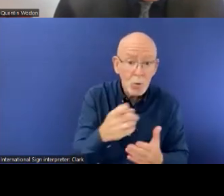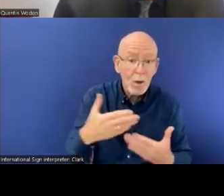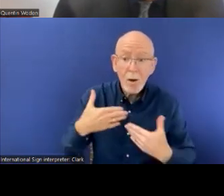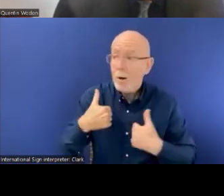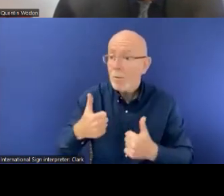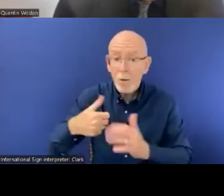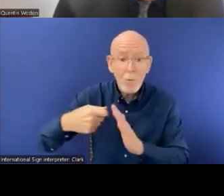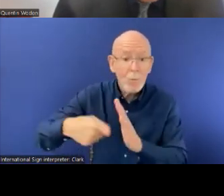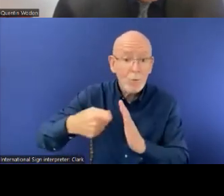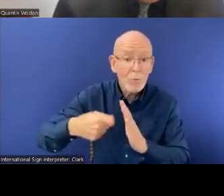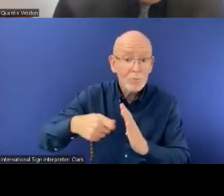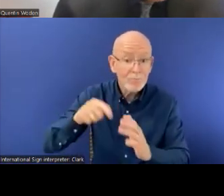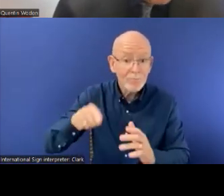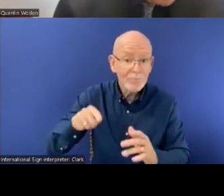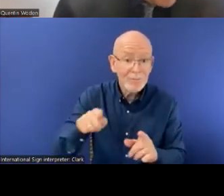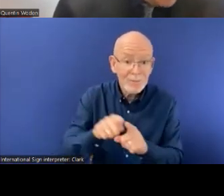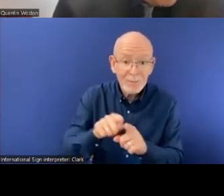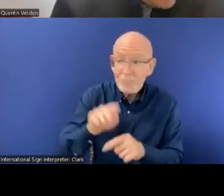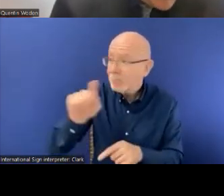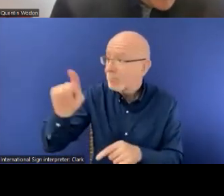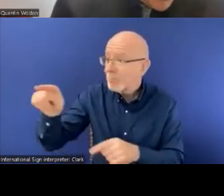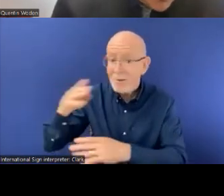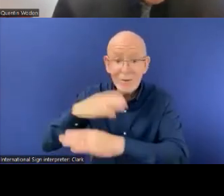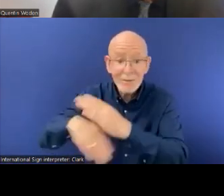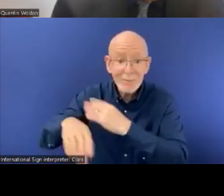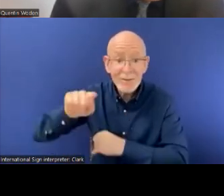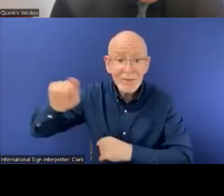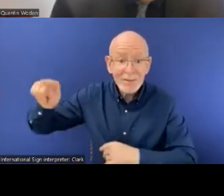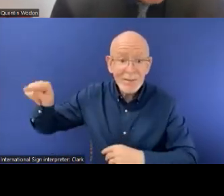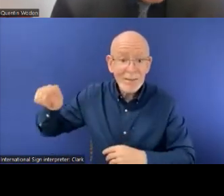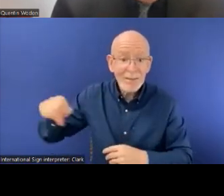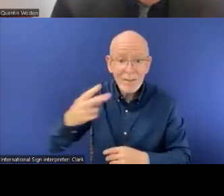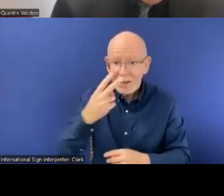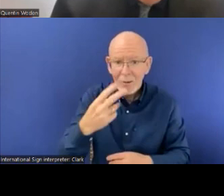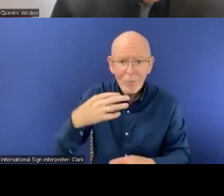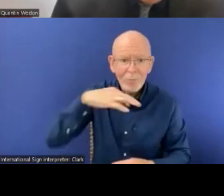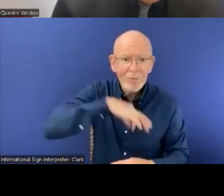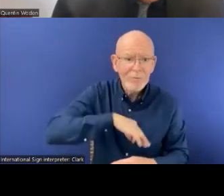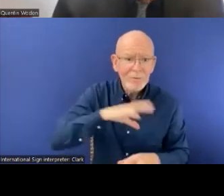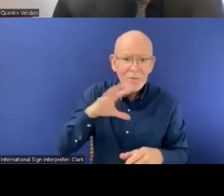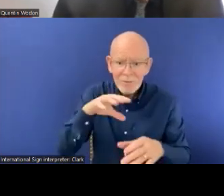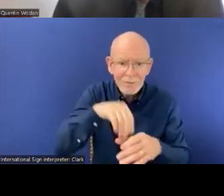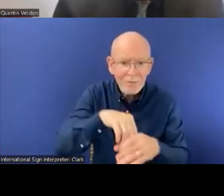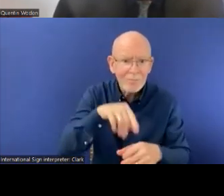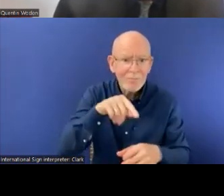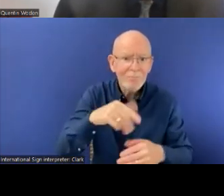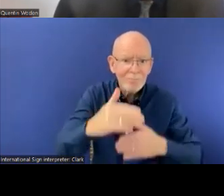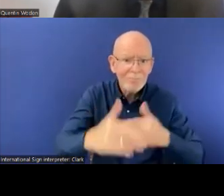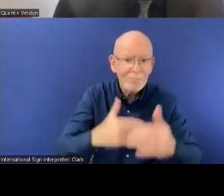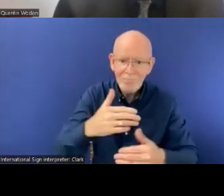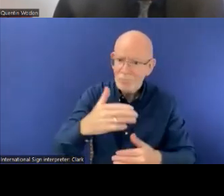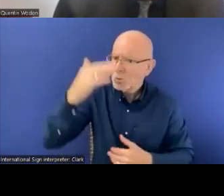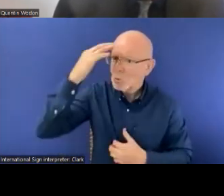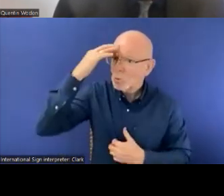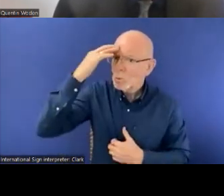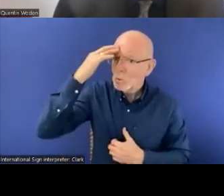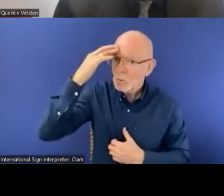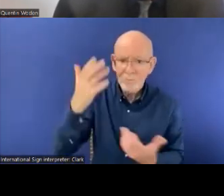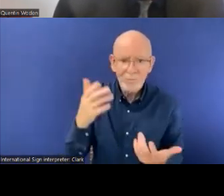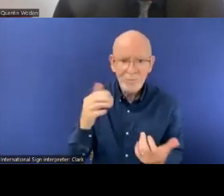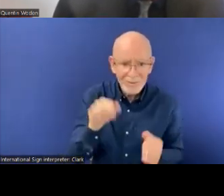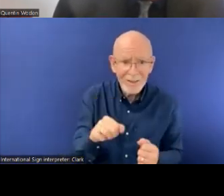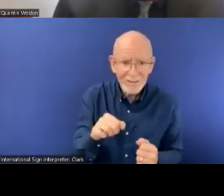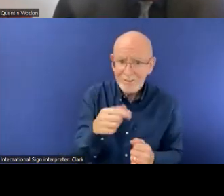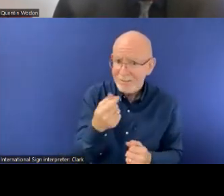put an emphasis on how do we make it, do we make the economic case apart from the moral case of going forward? Because Werner, that's